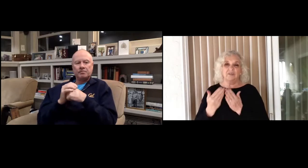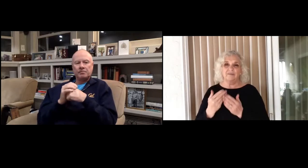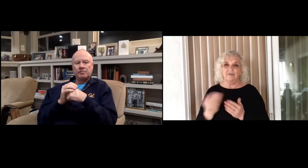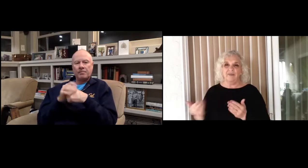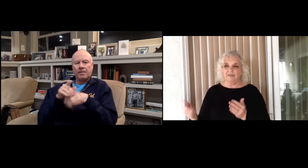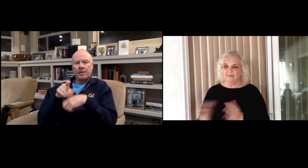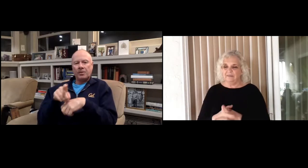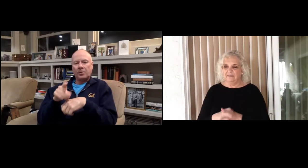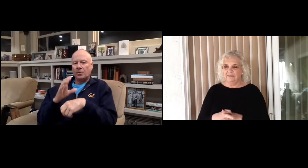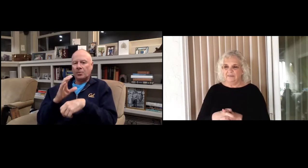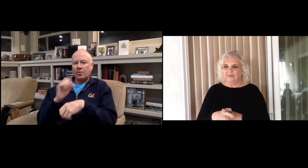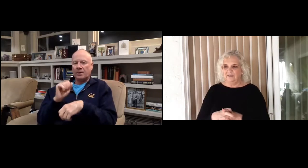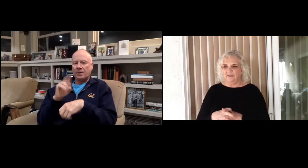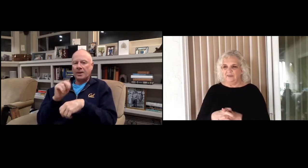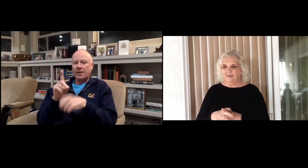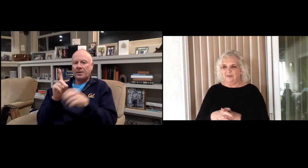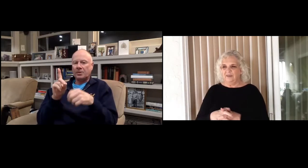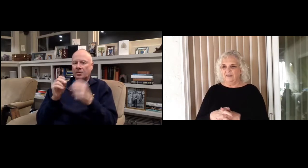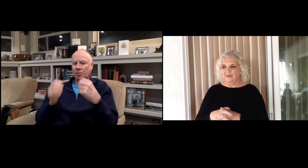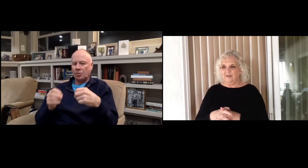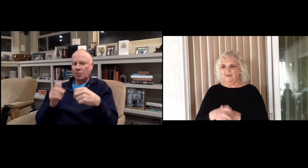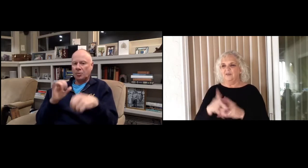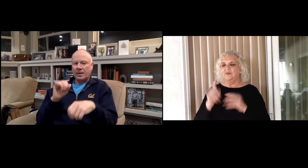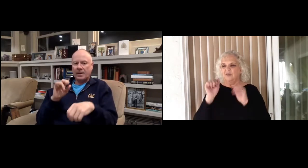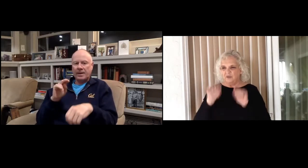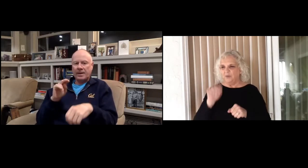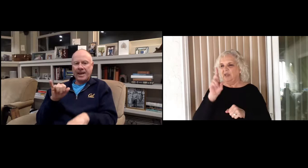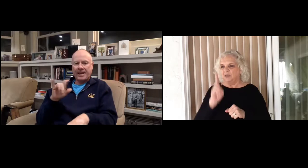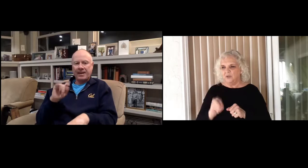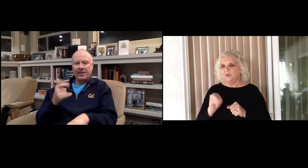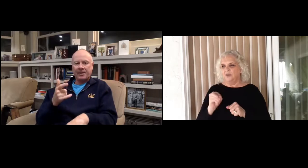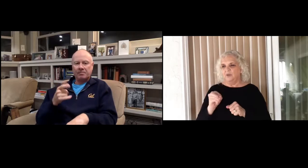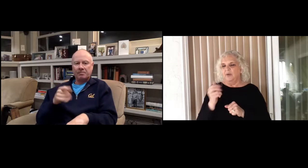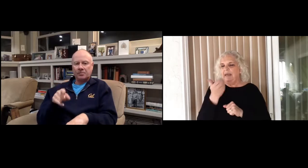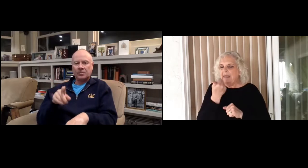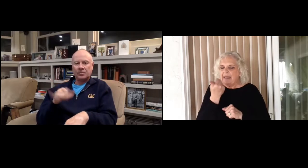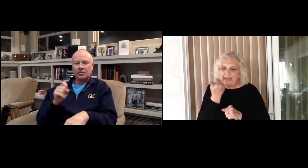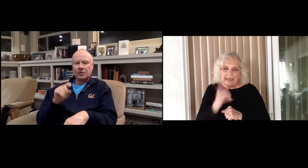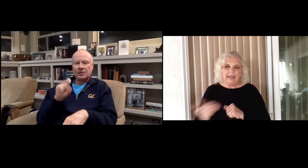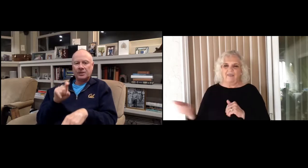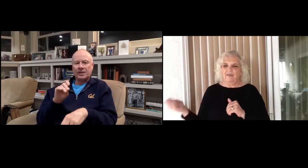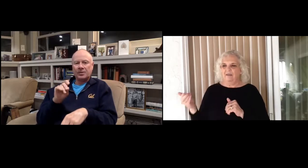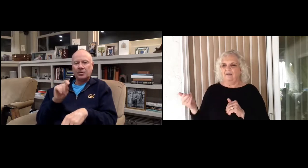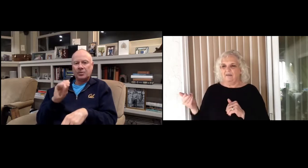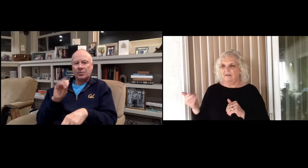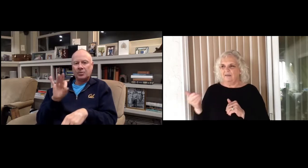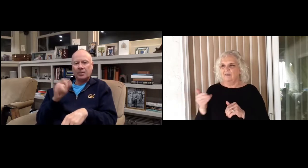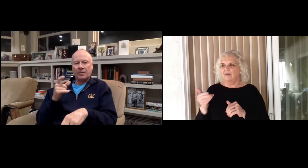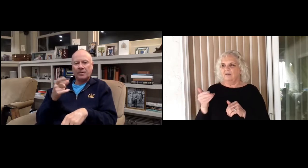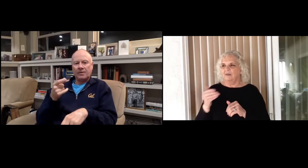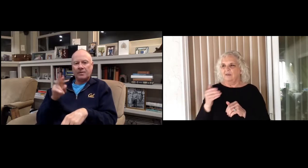You can do anything just need